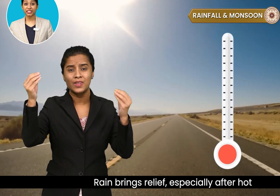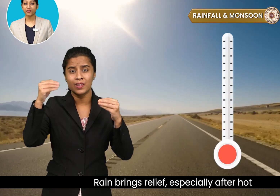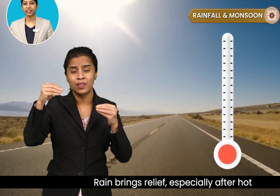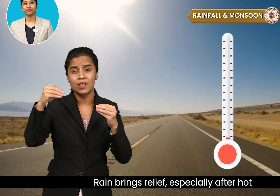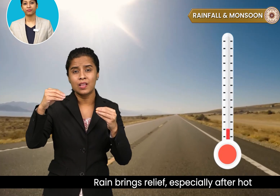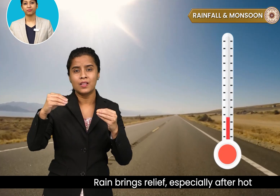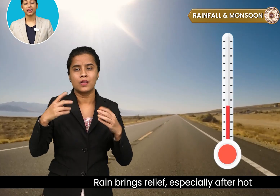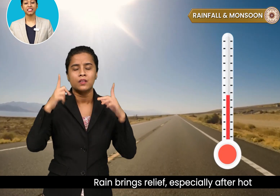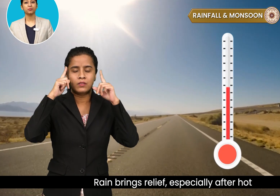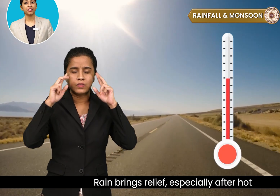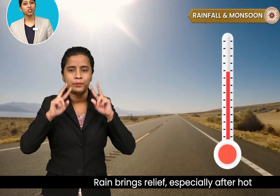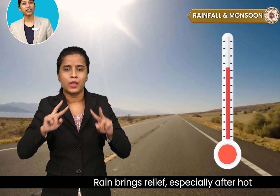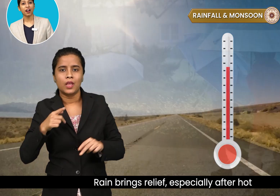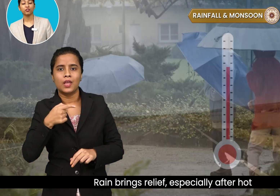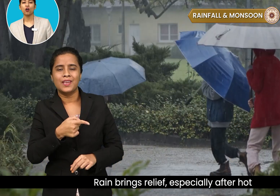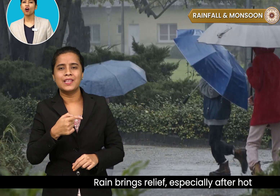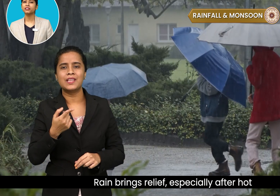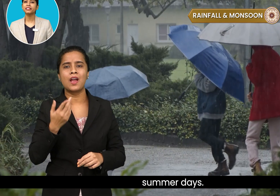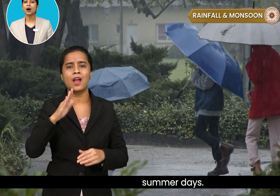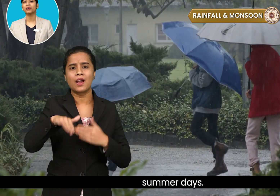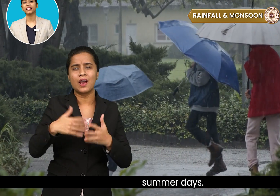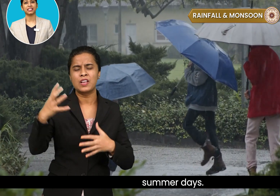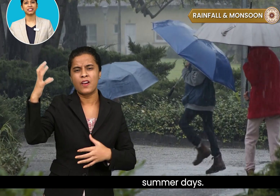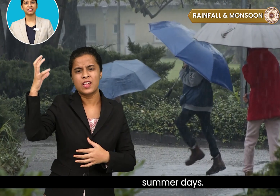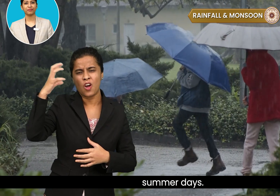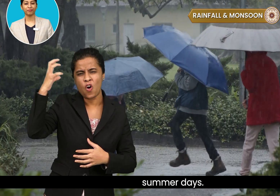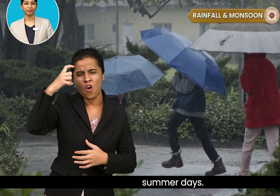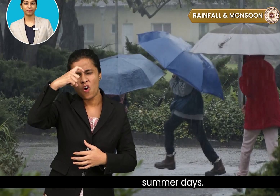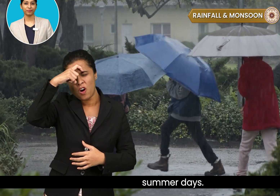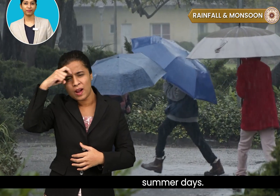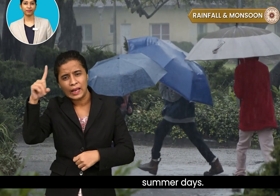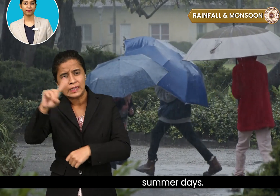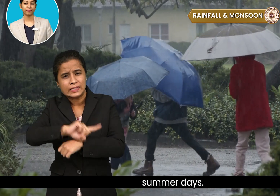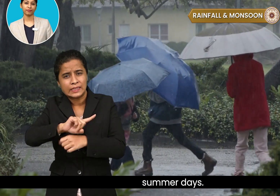Rain brings relief, especially after hot summer days.